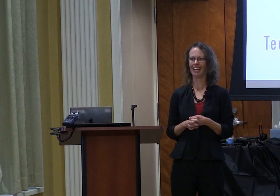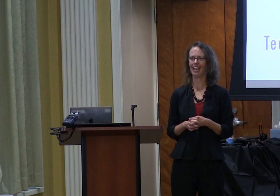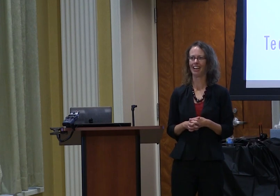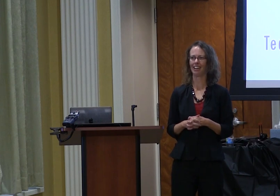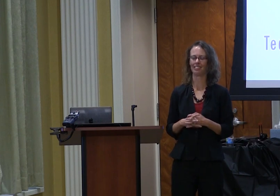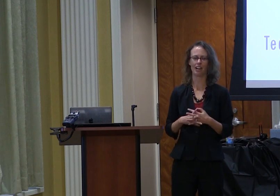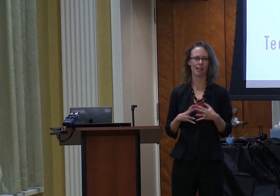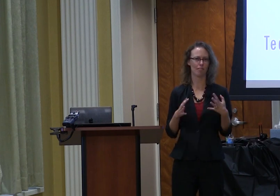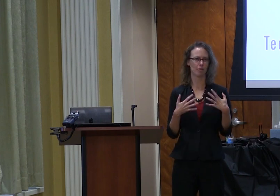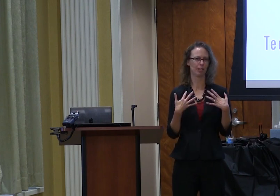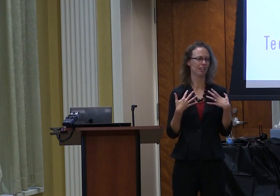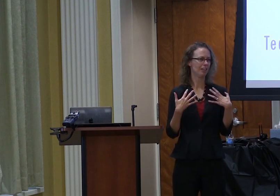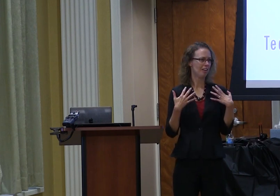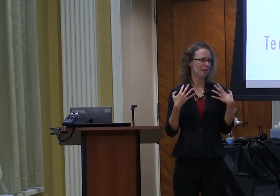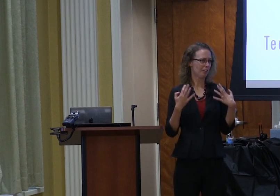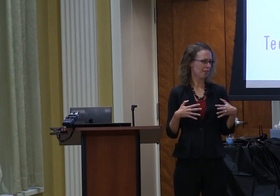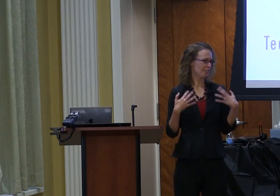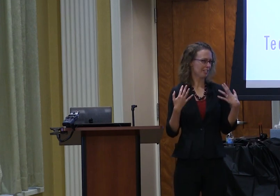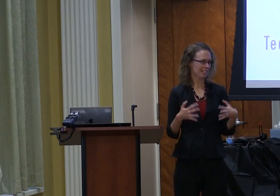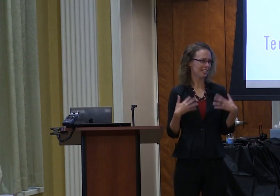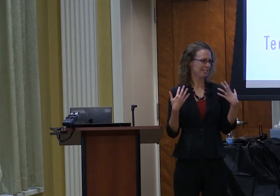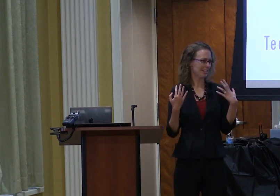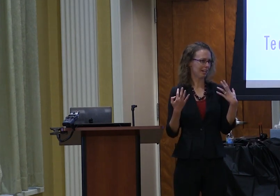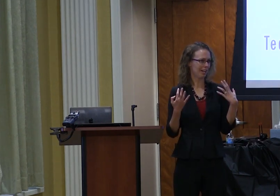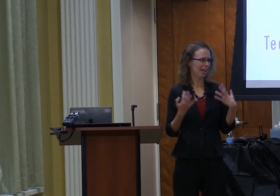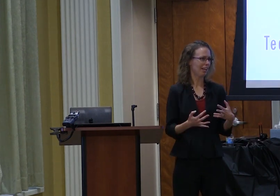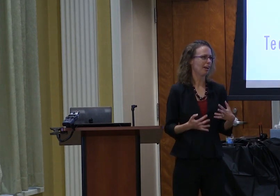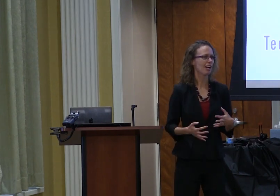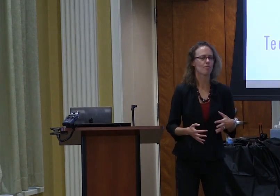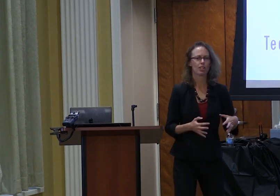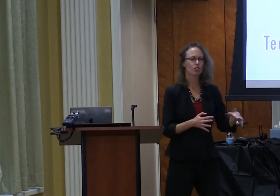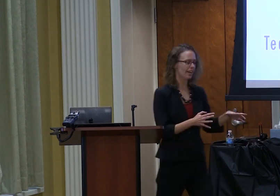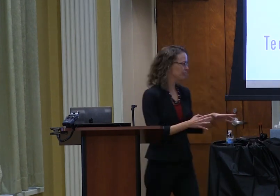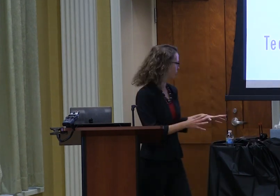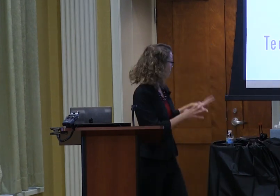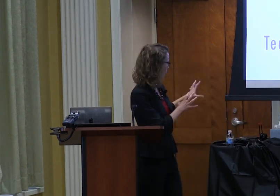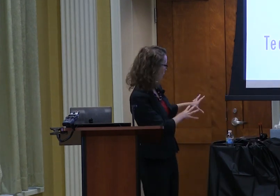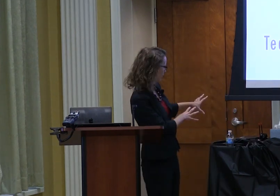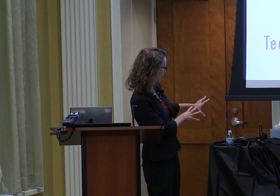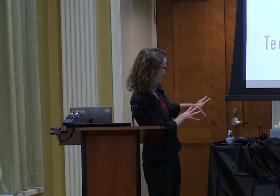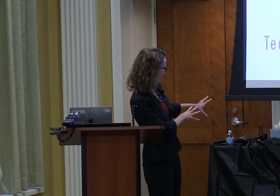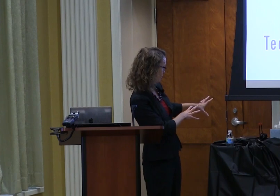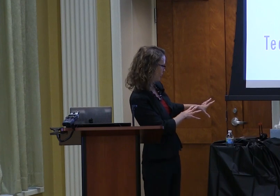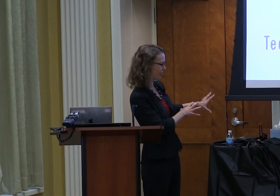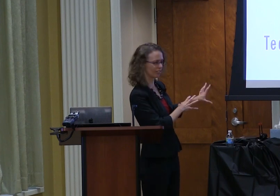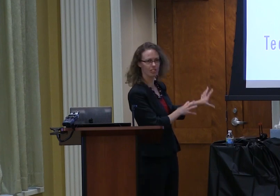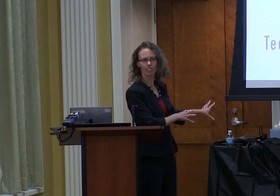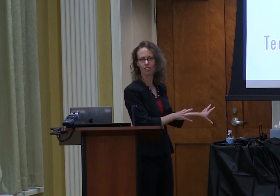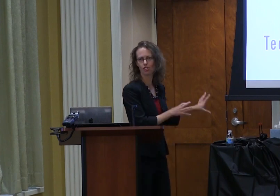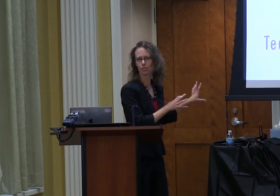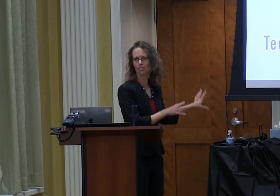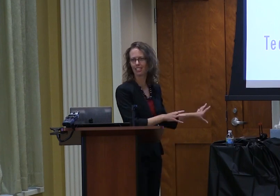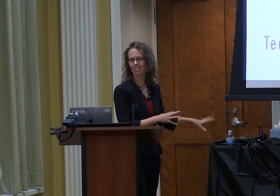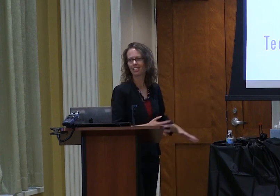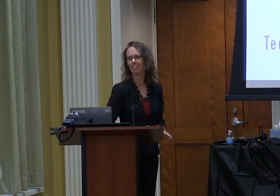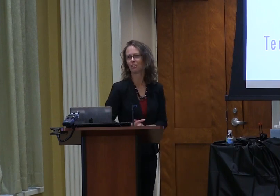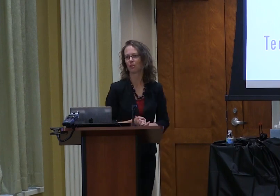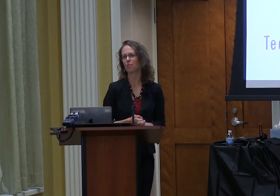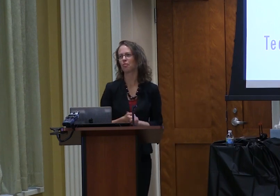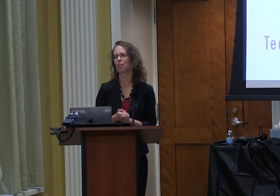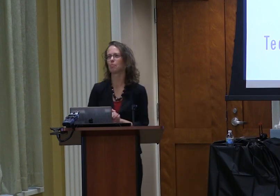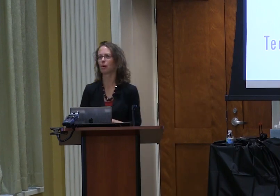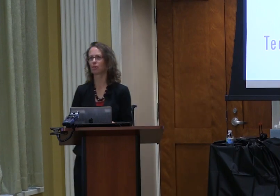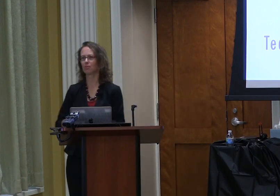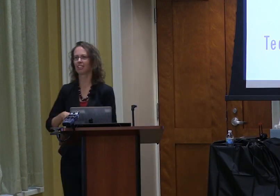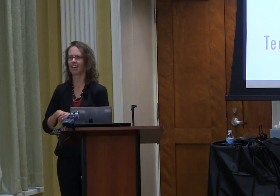to me, and I have been coughing and sneezing, and I have my traveling pharmacy up here. You'll see tissues and tea,